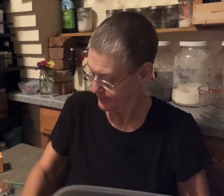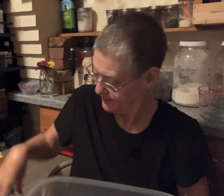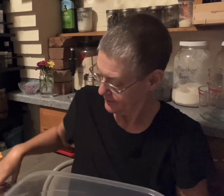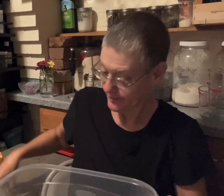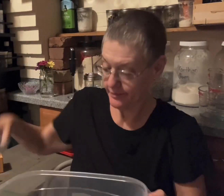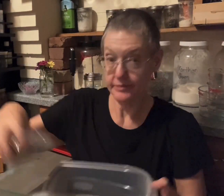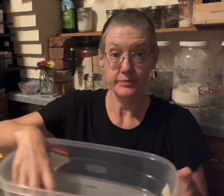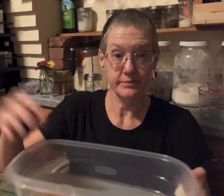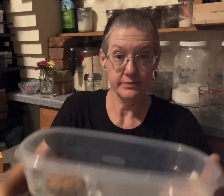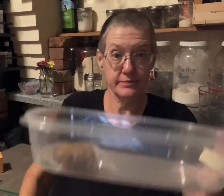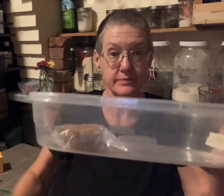labeled, of course.